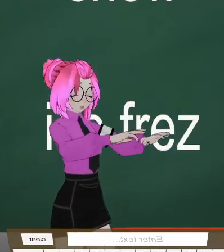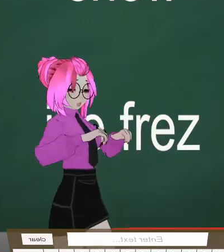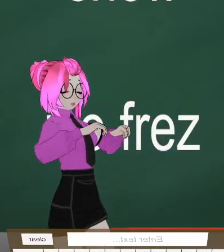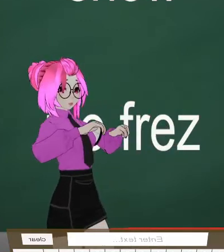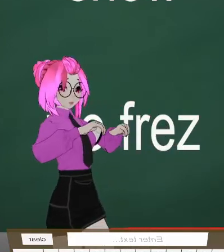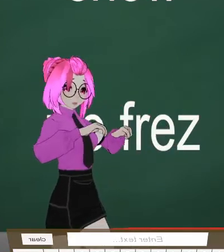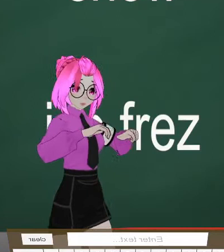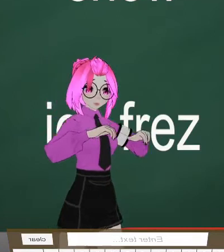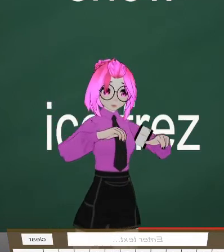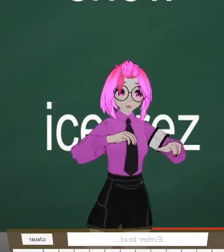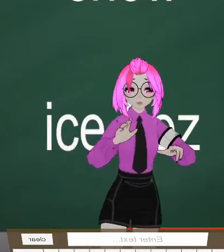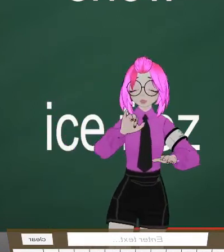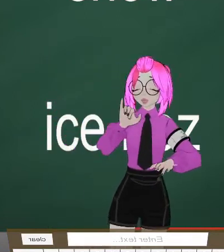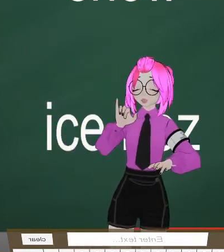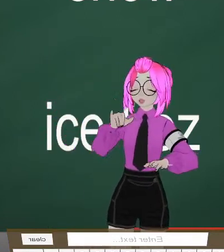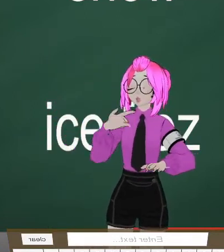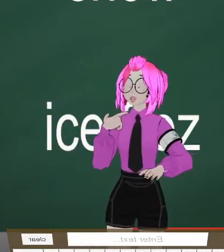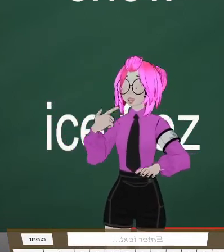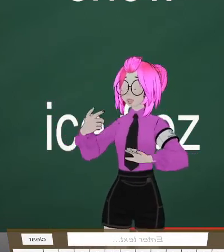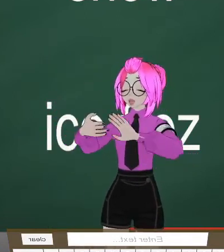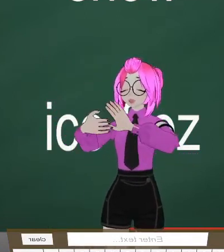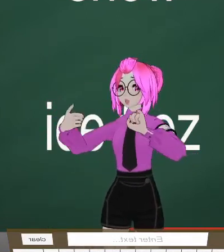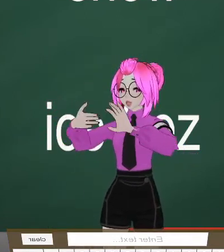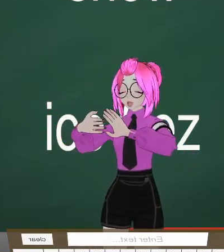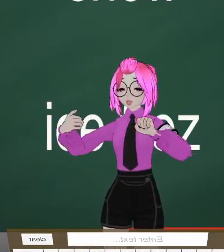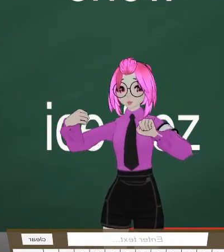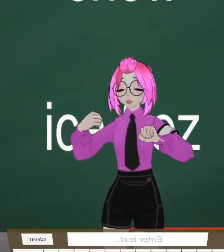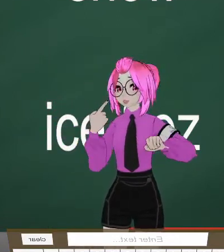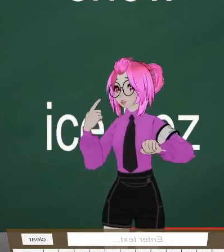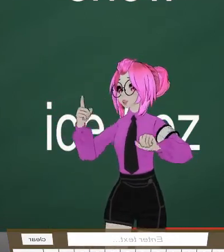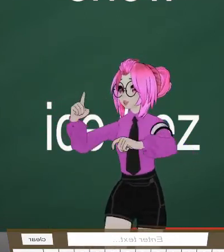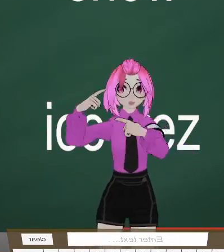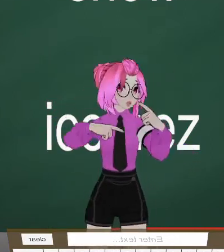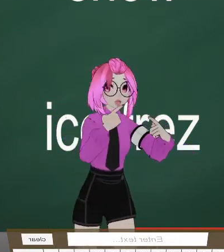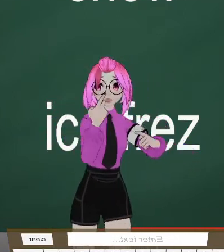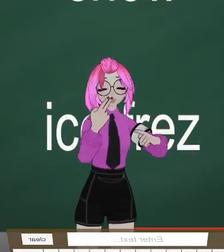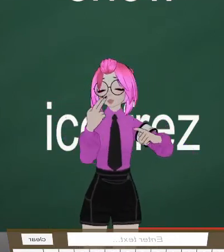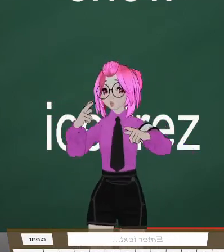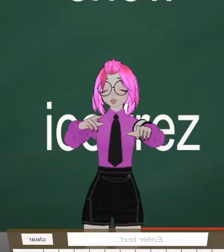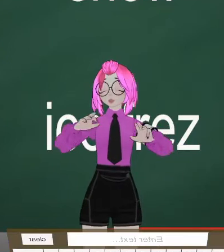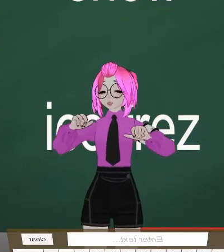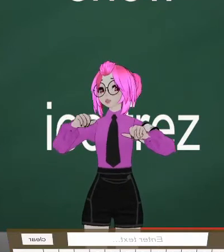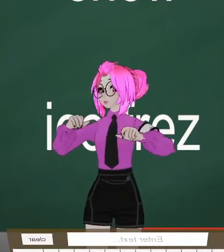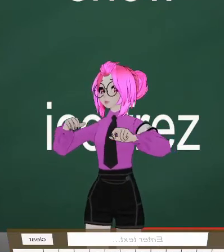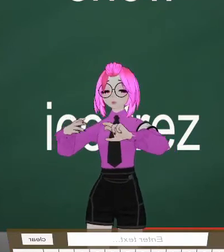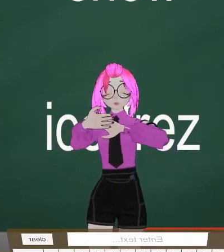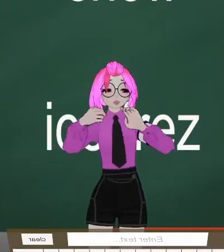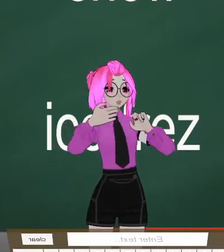this is also if you want to describe lag if you're saying hold on i can't see you you're frozen there's so